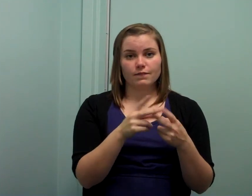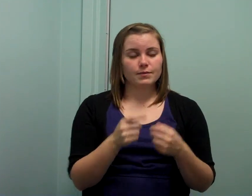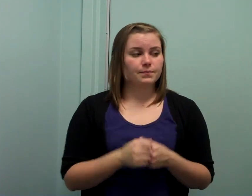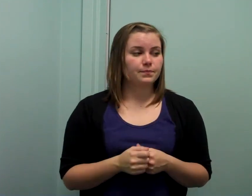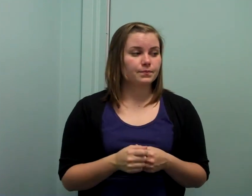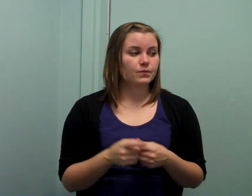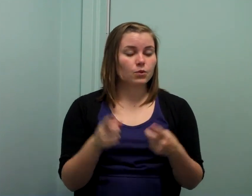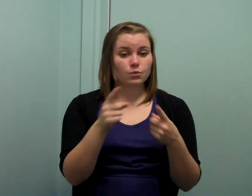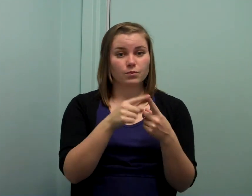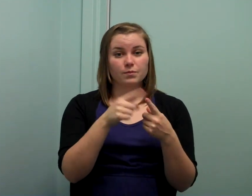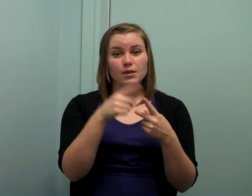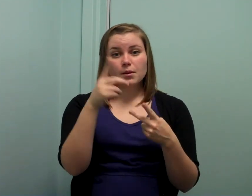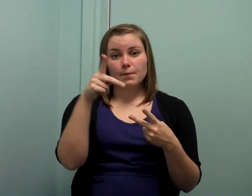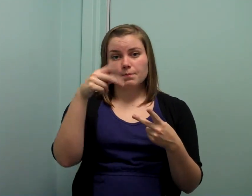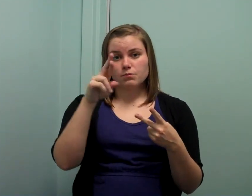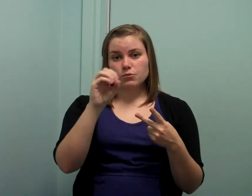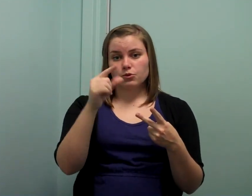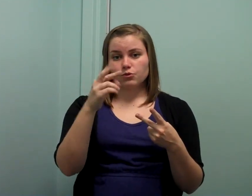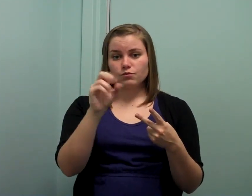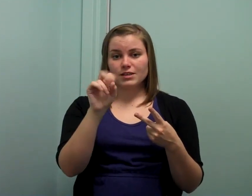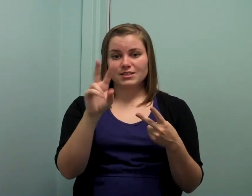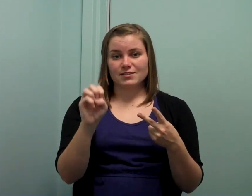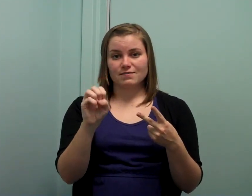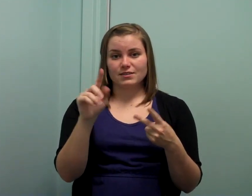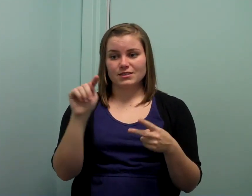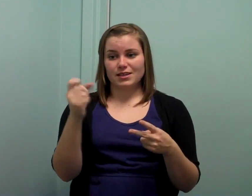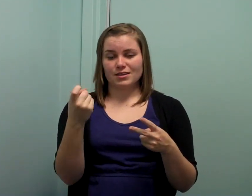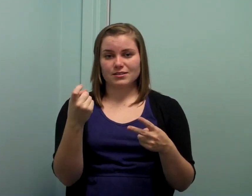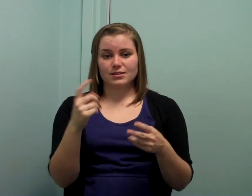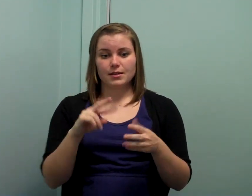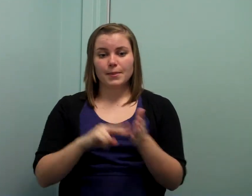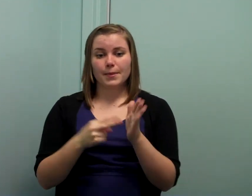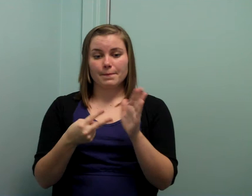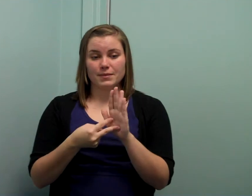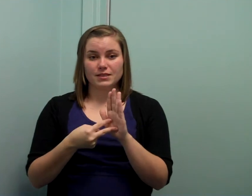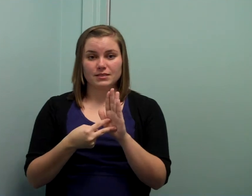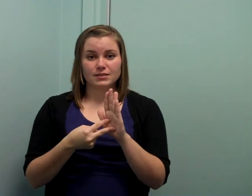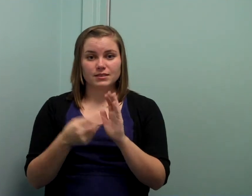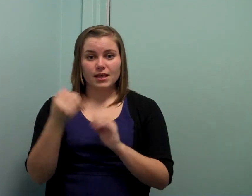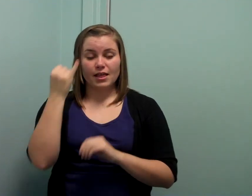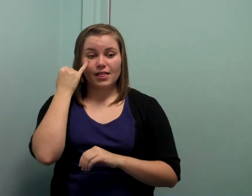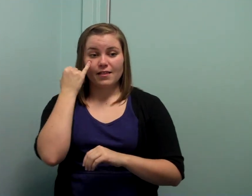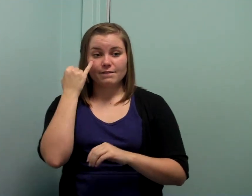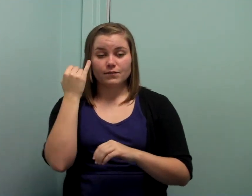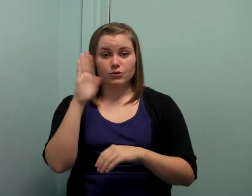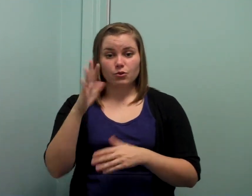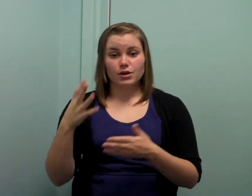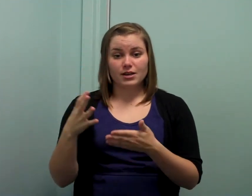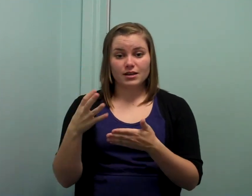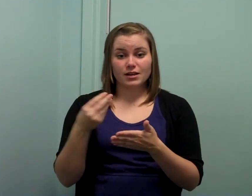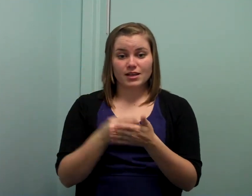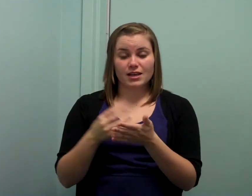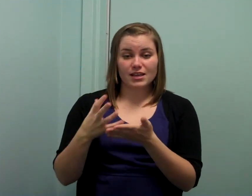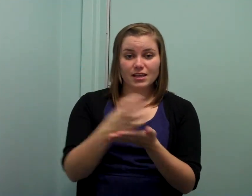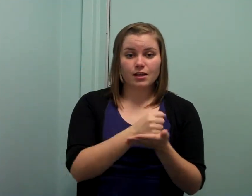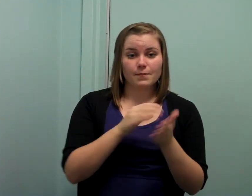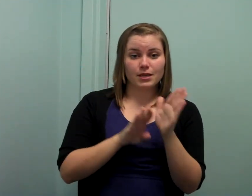that you increase the amount of tax as the income increases. In a way, you